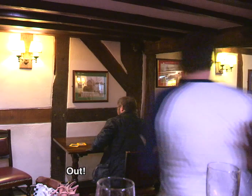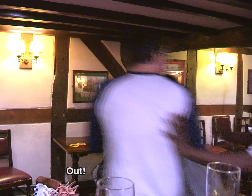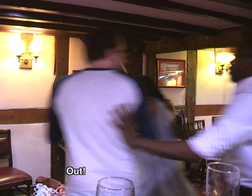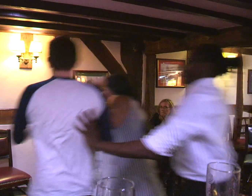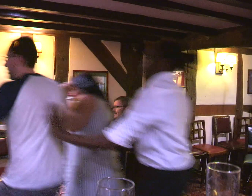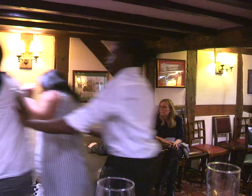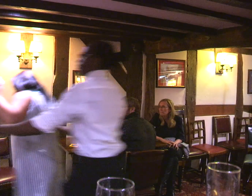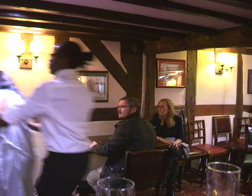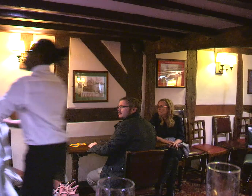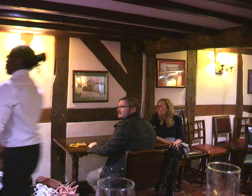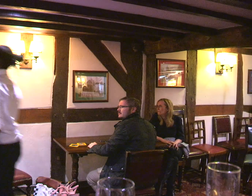Out.